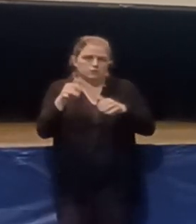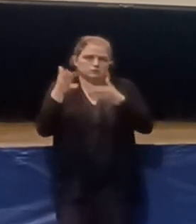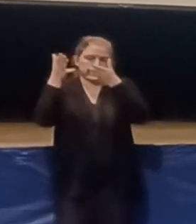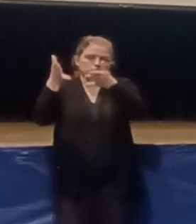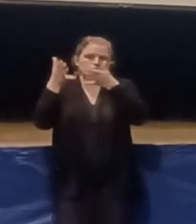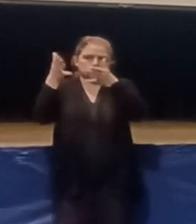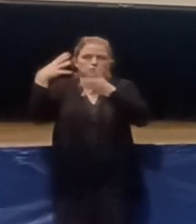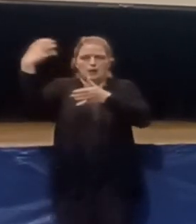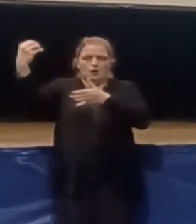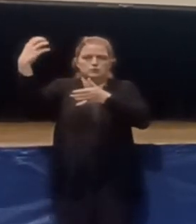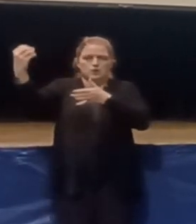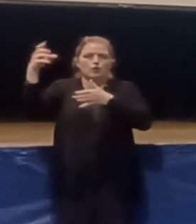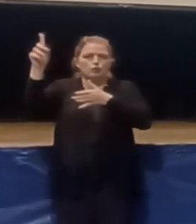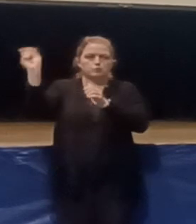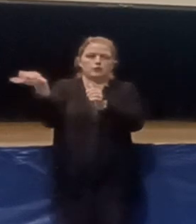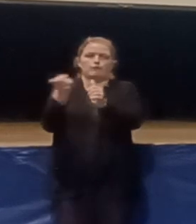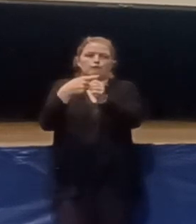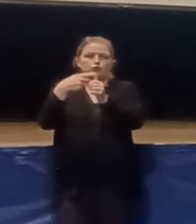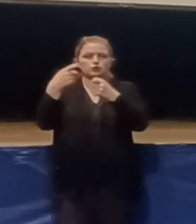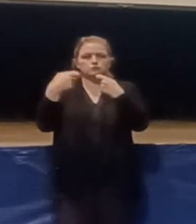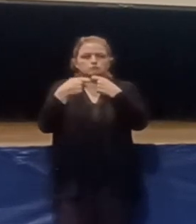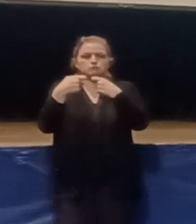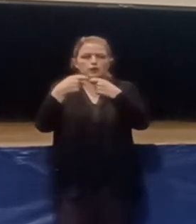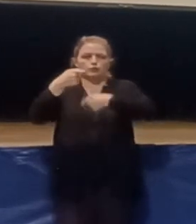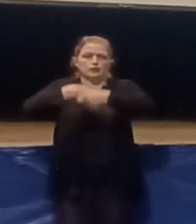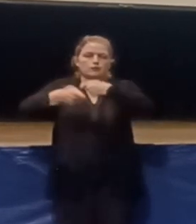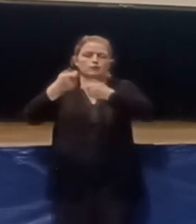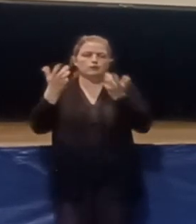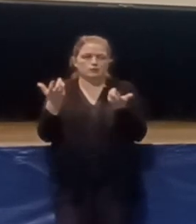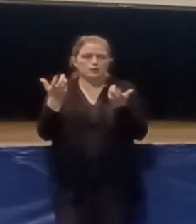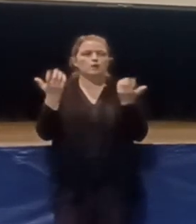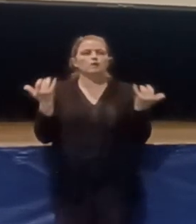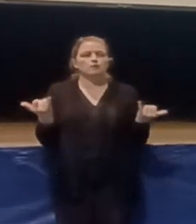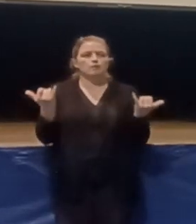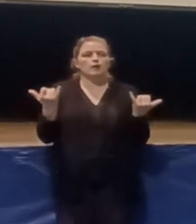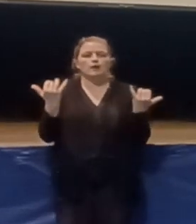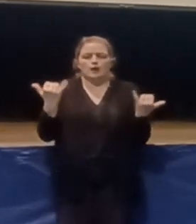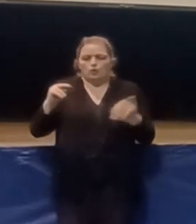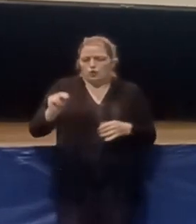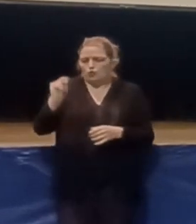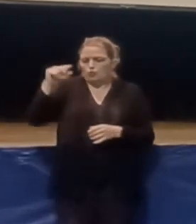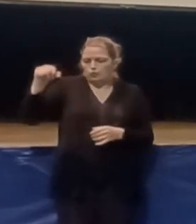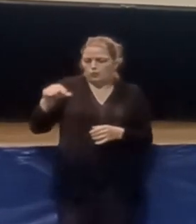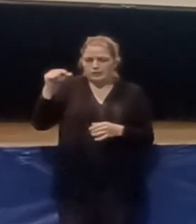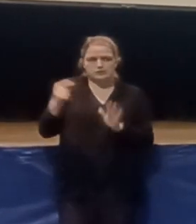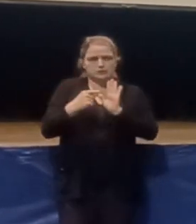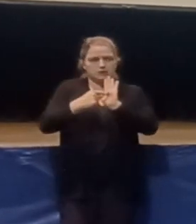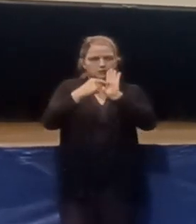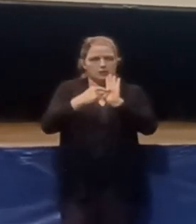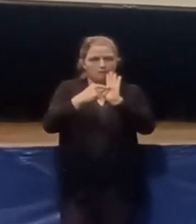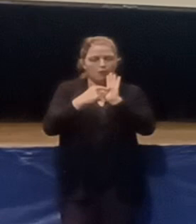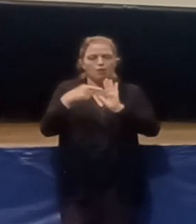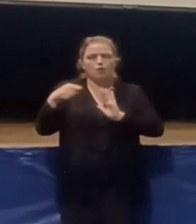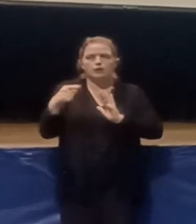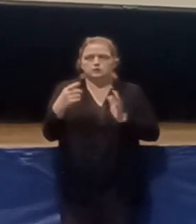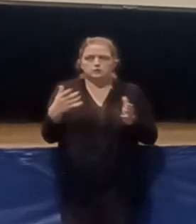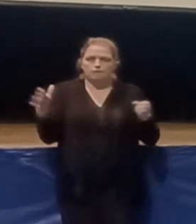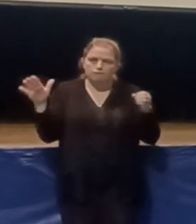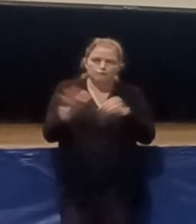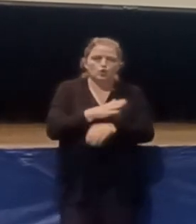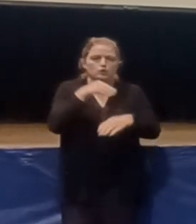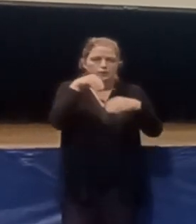outdoors, those are going to be the first battery electric buses. But using North Quincy as an example, it's totally enclosed, all